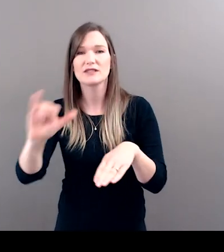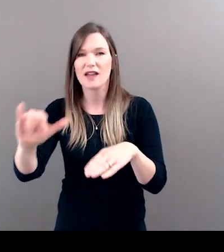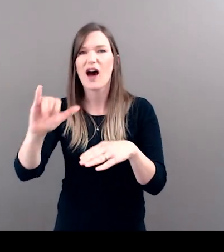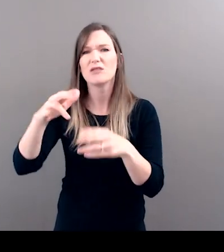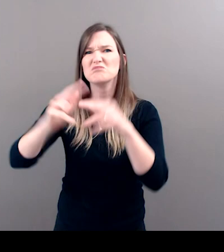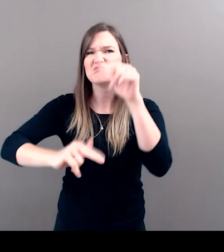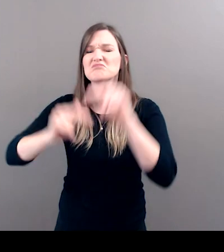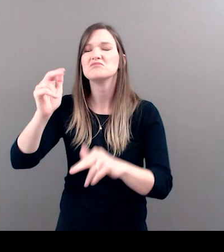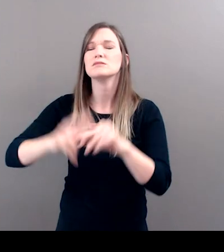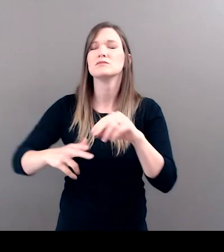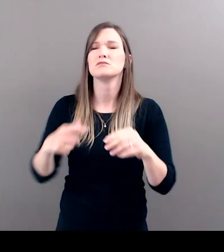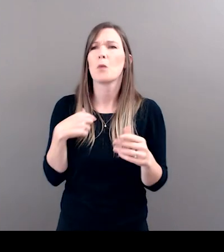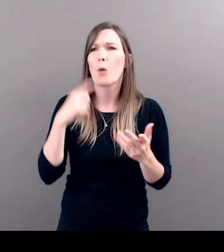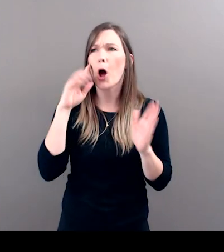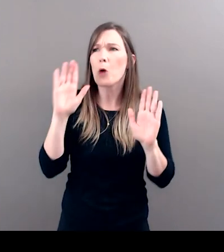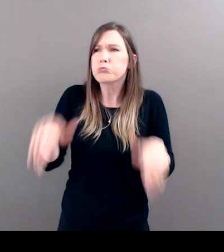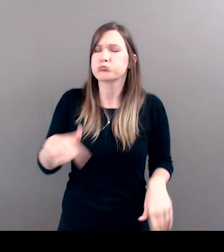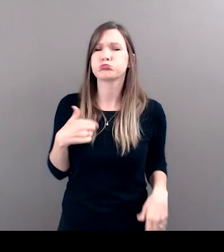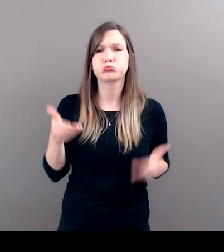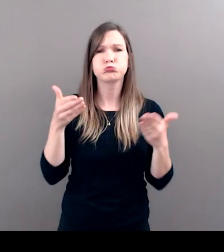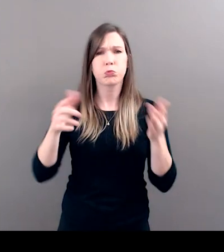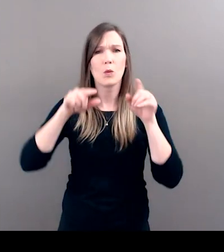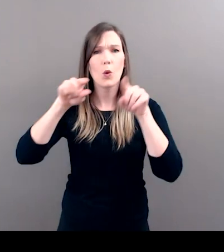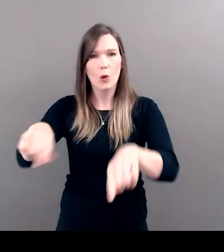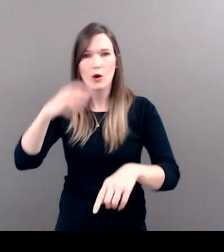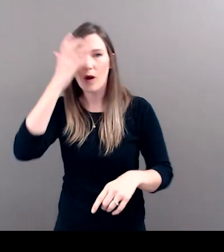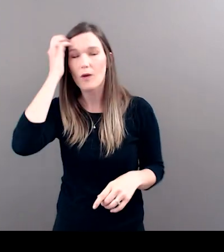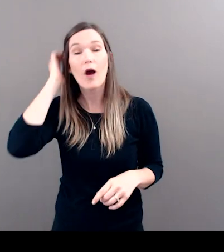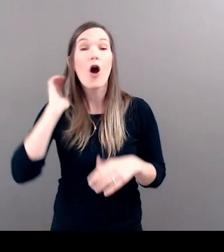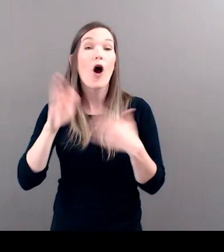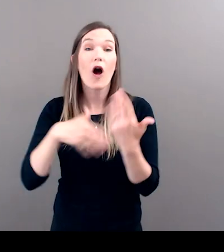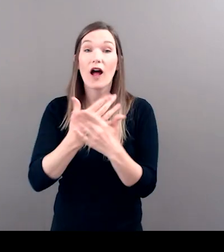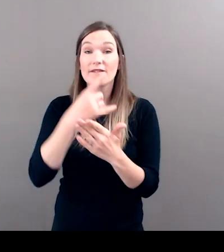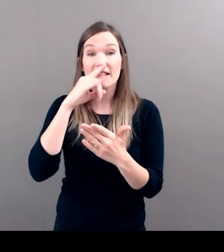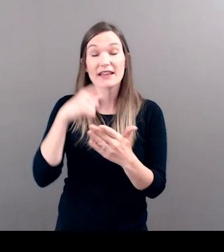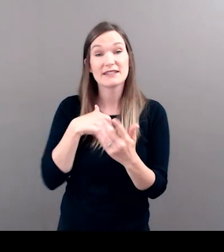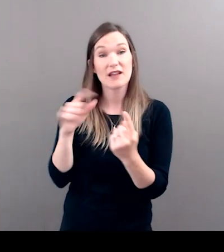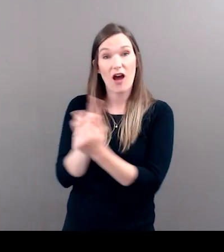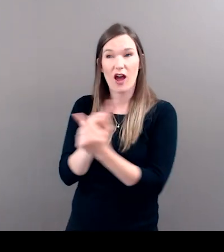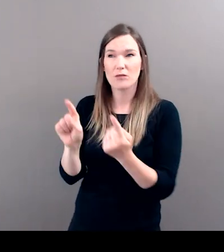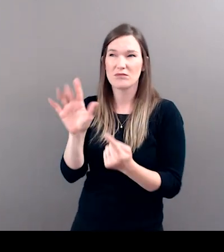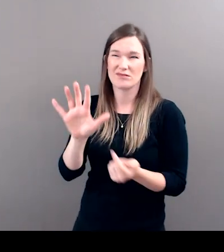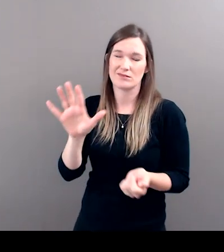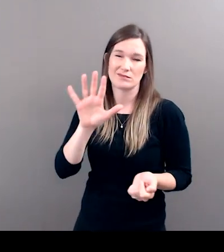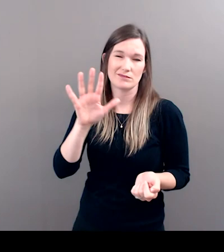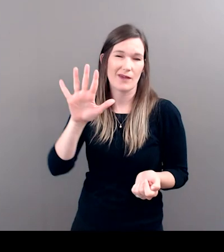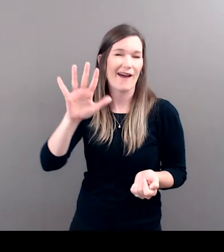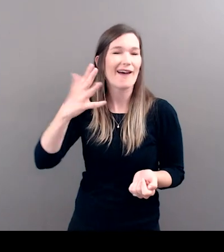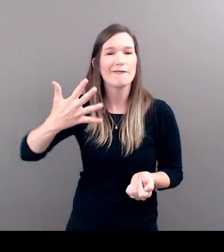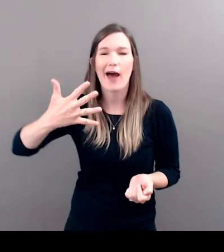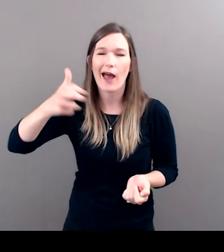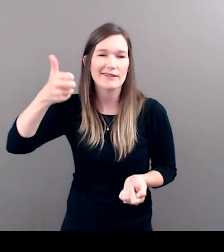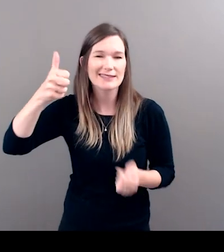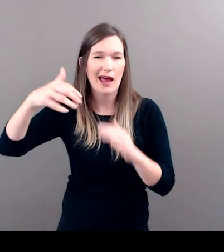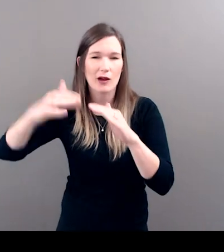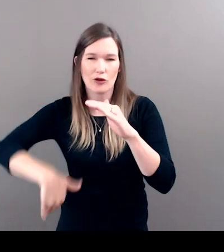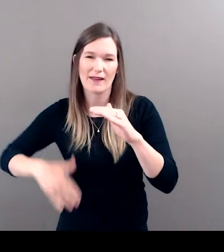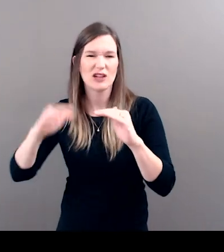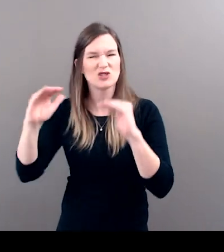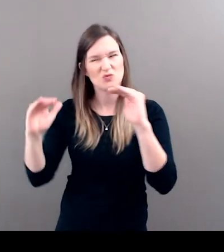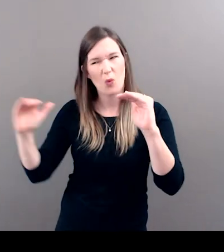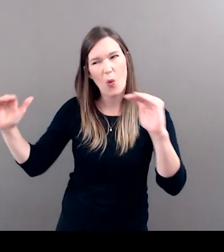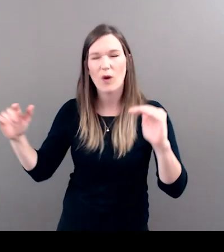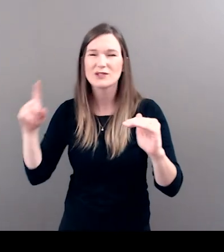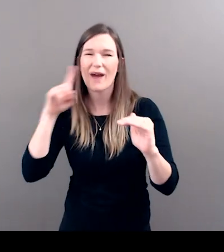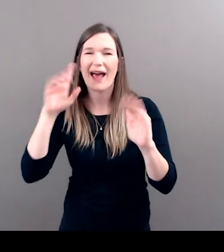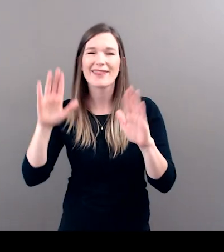had dealt with were like 5'10 and shorter. And so I'm thinking, this is going to be no big deal. You know, got kids from Mira Mesa, Penasquitos.